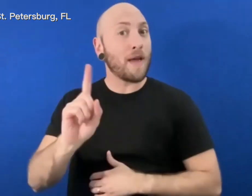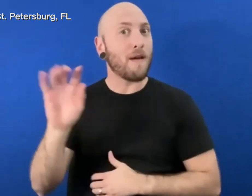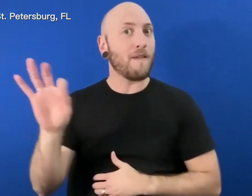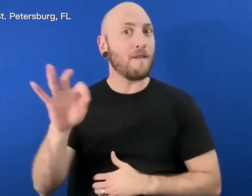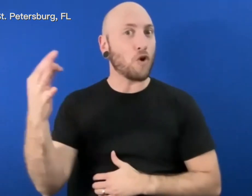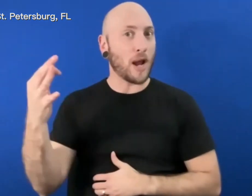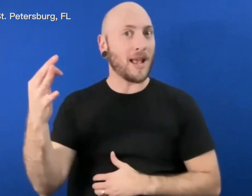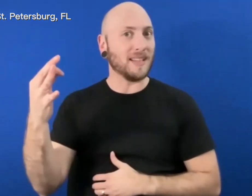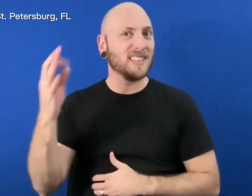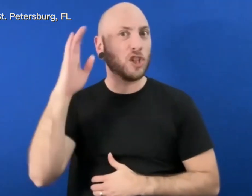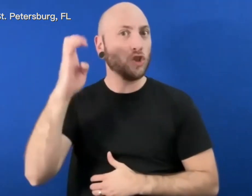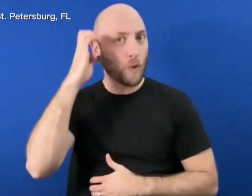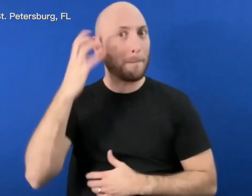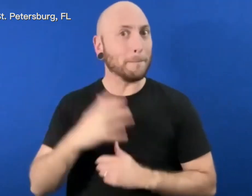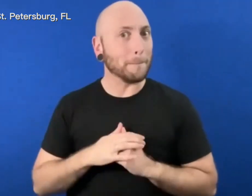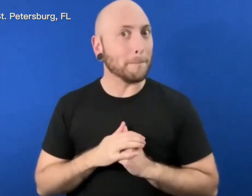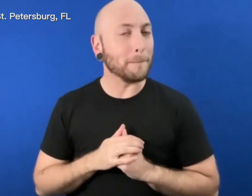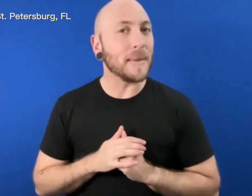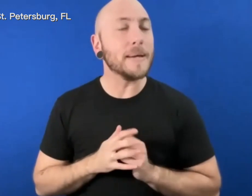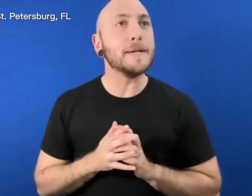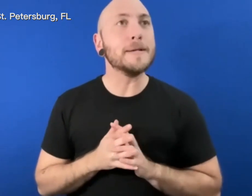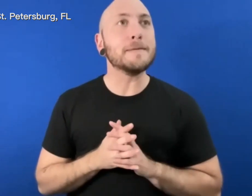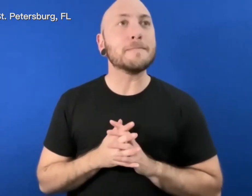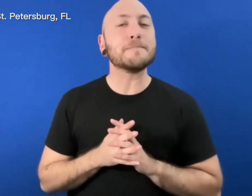I was born in France to a single mom.